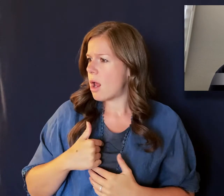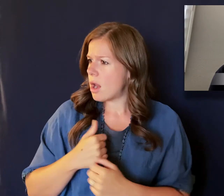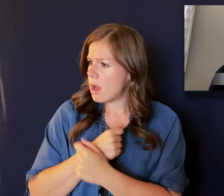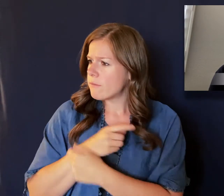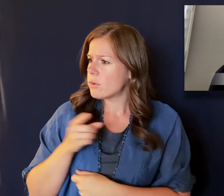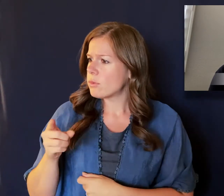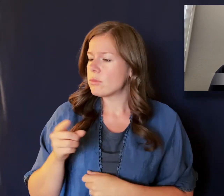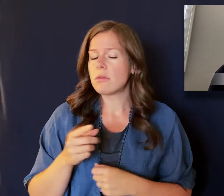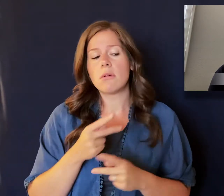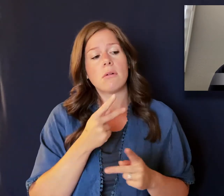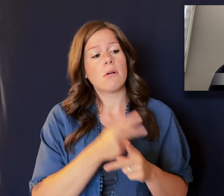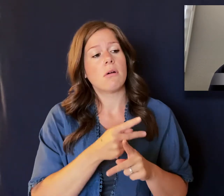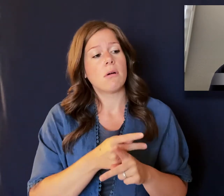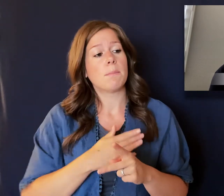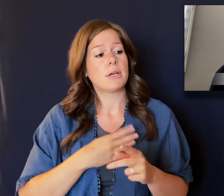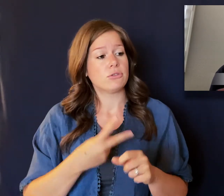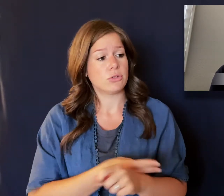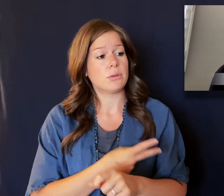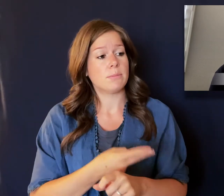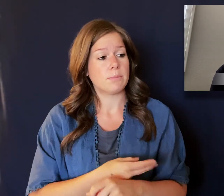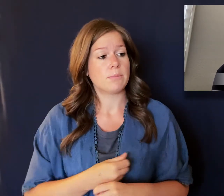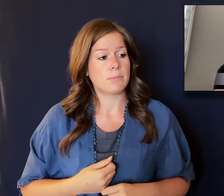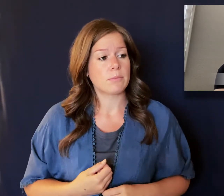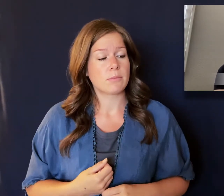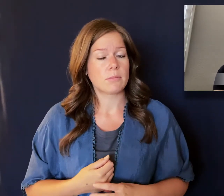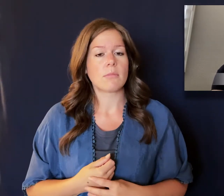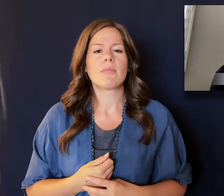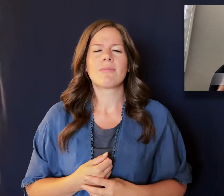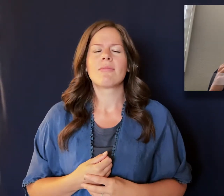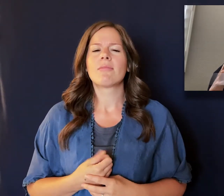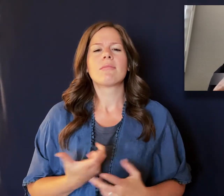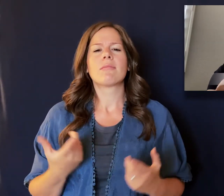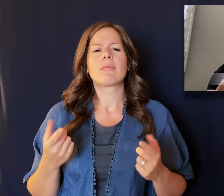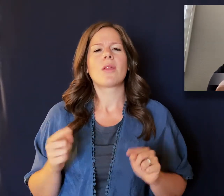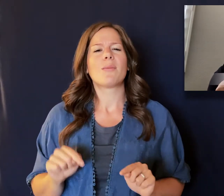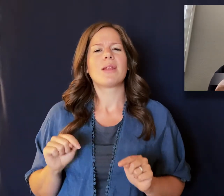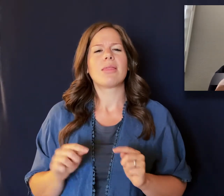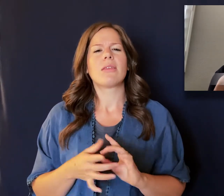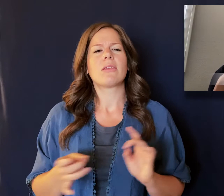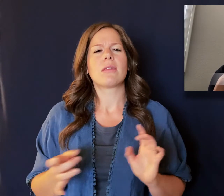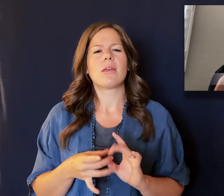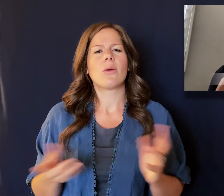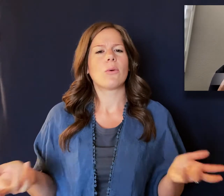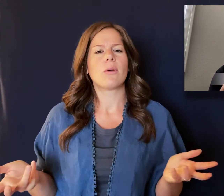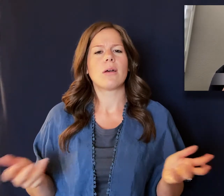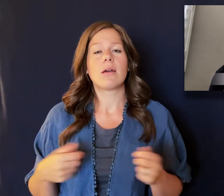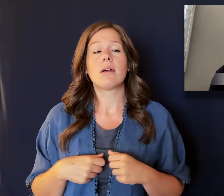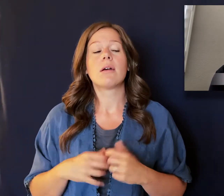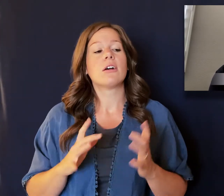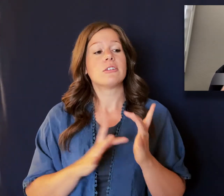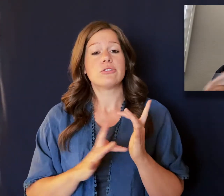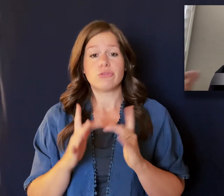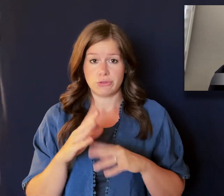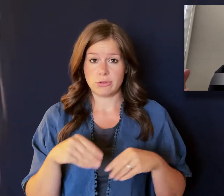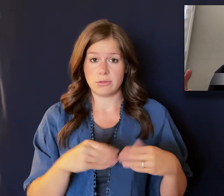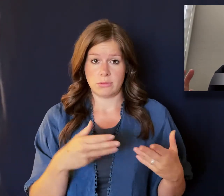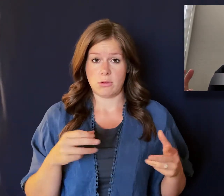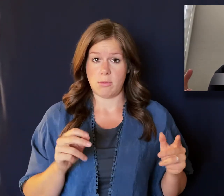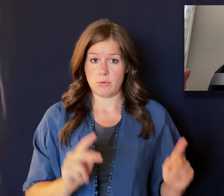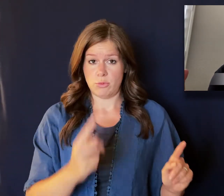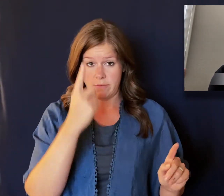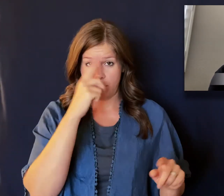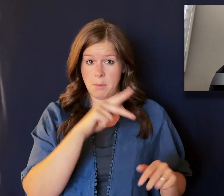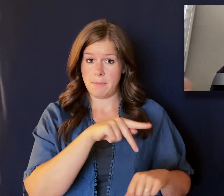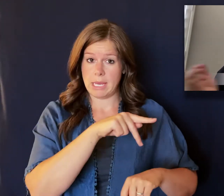tend my sheep. And there's a couple of great things going on here. Number one, Jesus gave Peter the opportunity to redeem himself